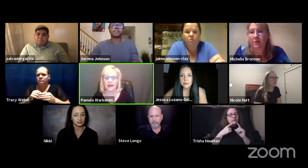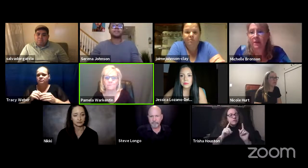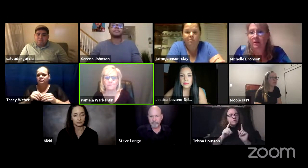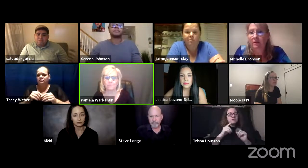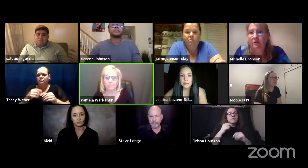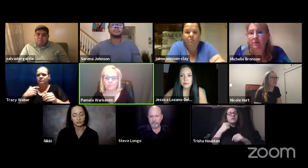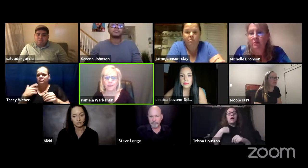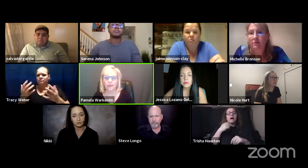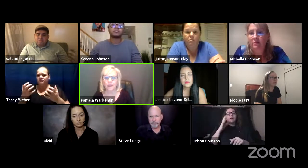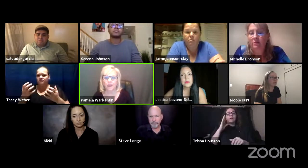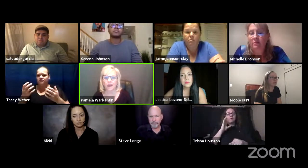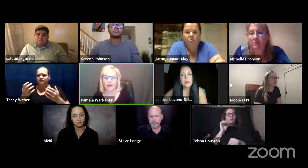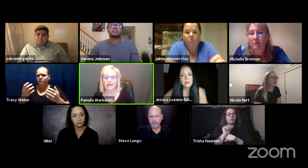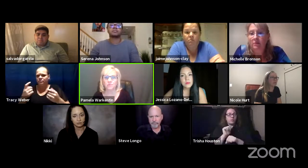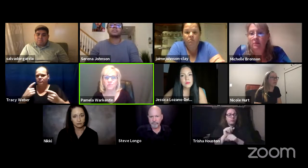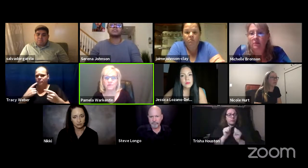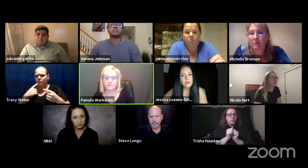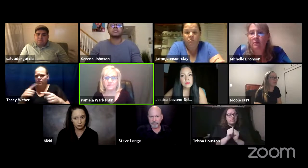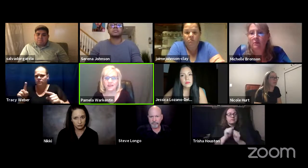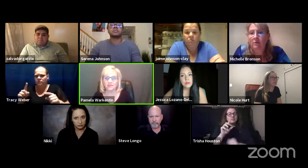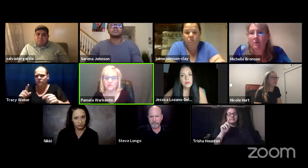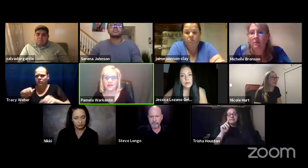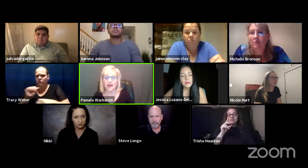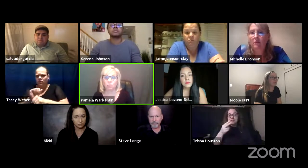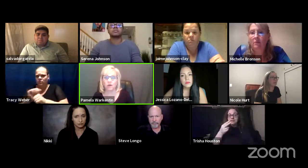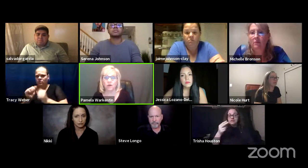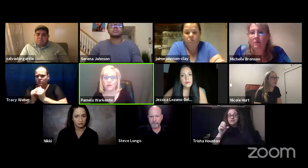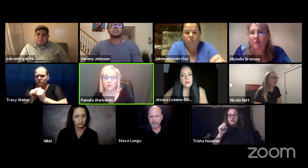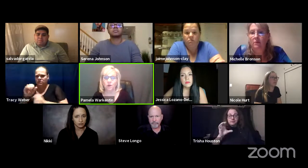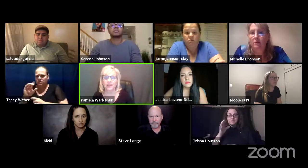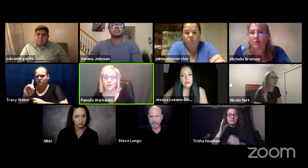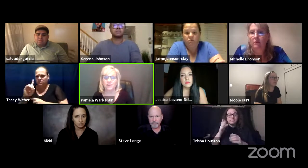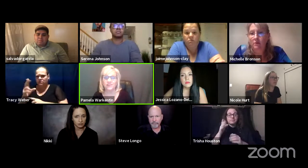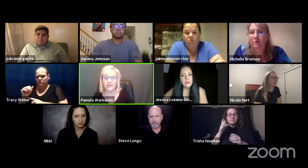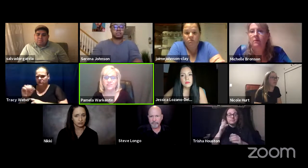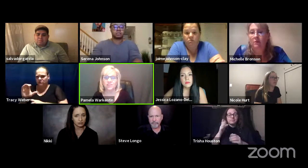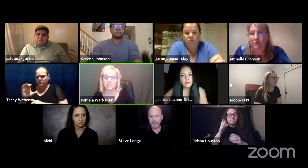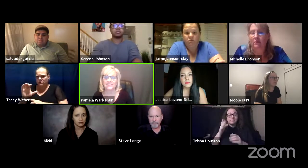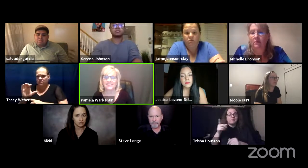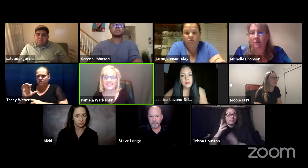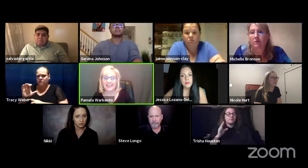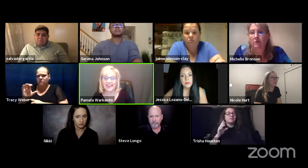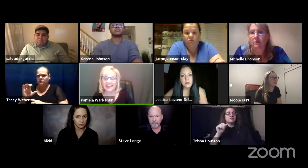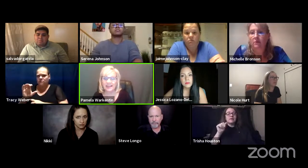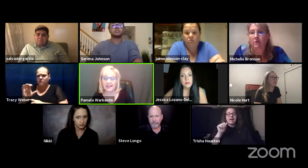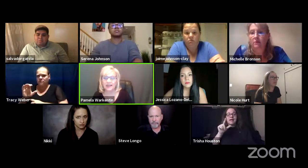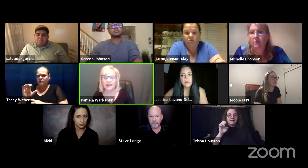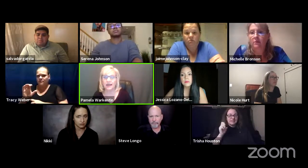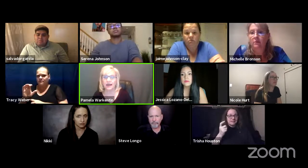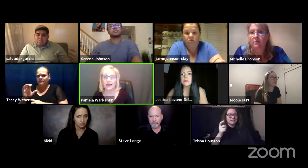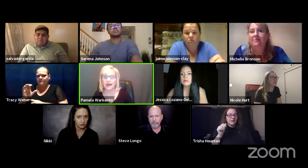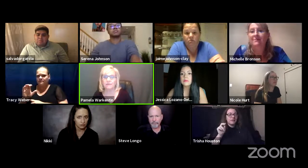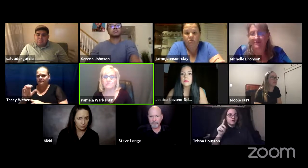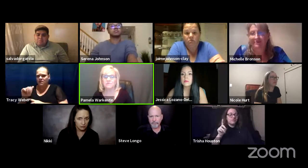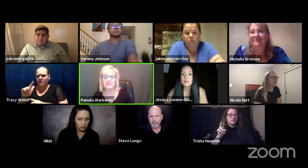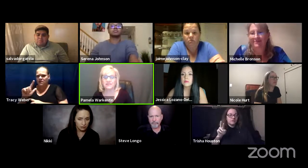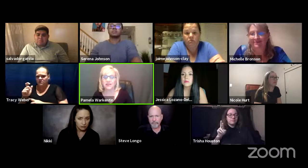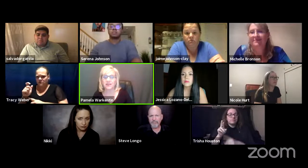I have a brief announcement. I will be working with DHHSC, specifically